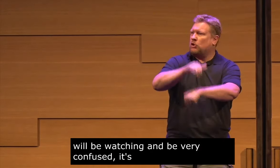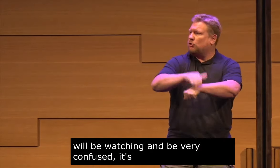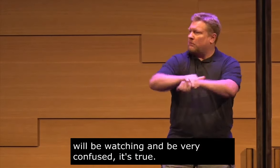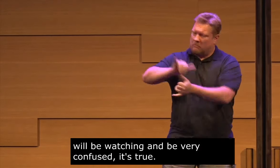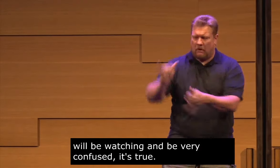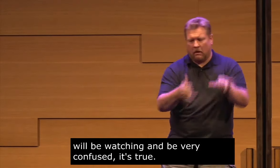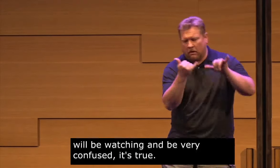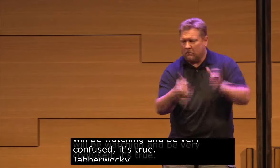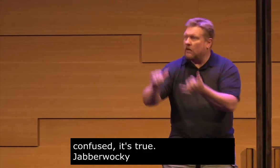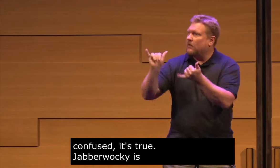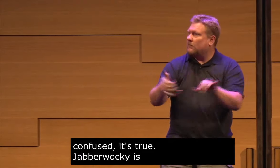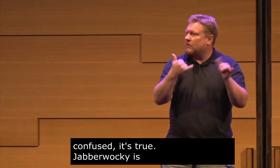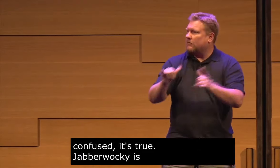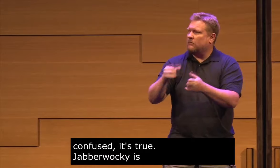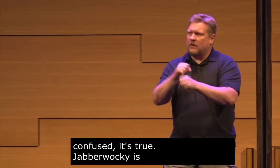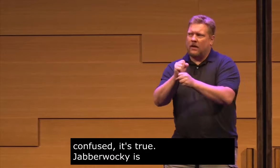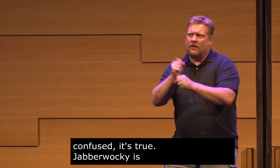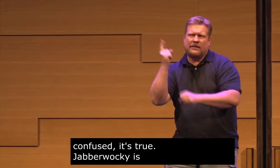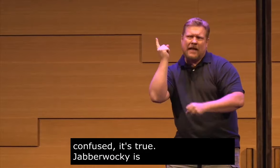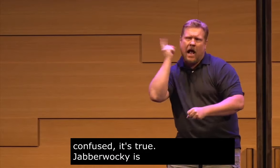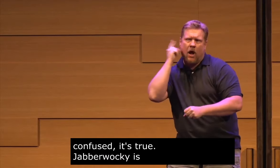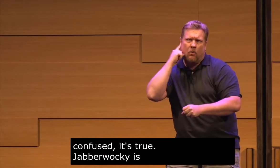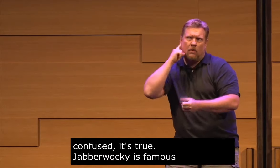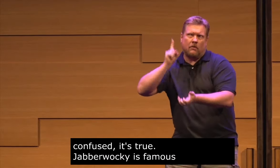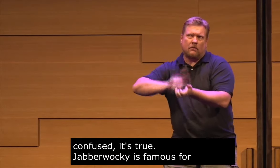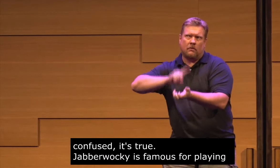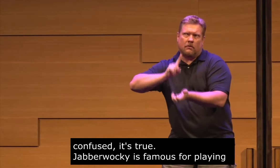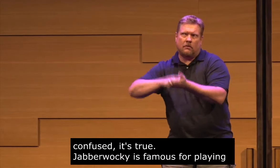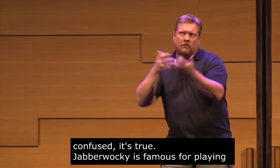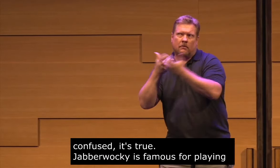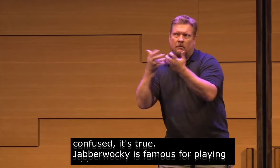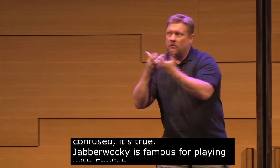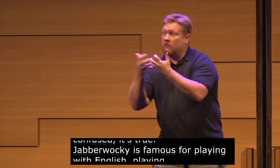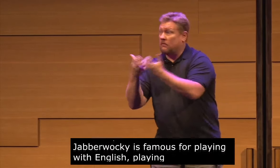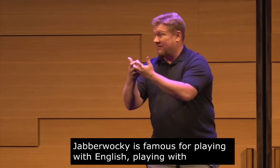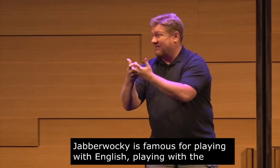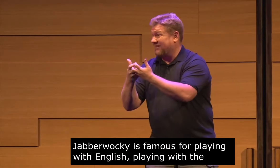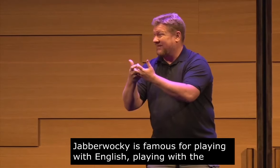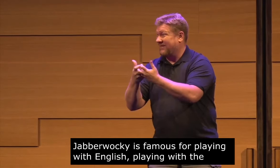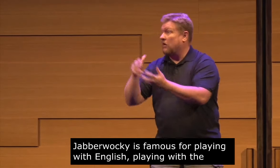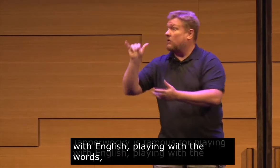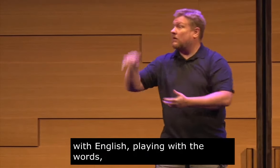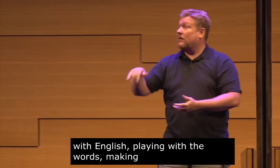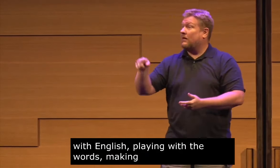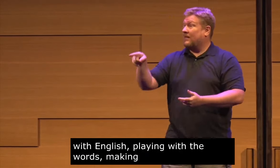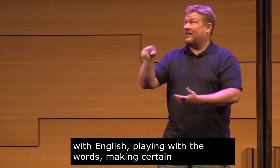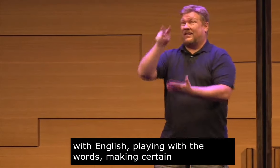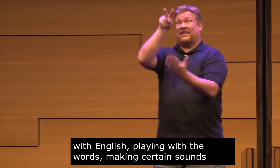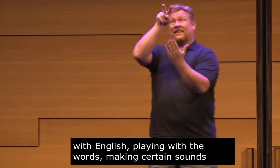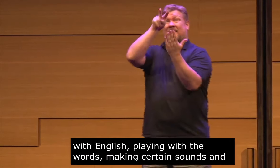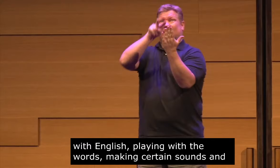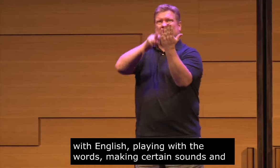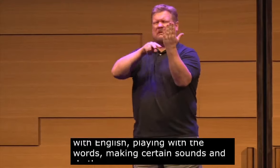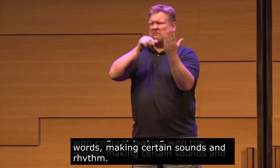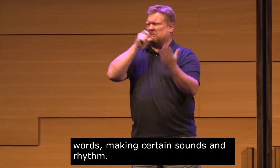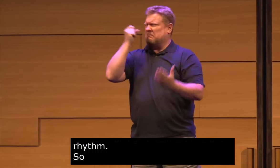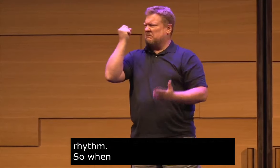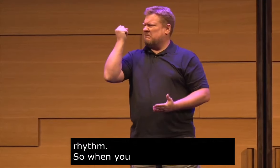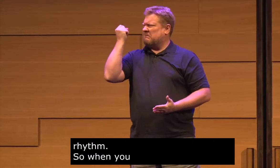for playing with English, playing with the words, making certain sounds and rhythm. And so when you read